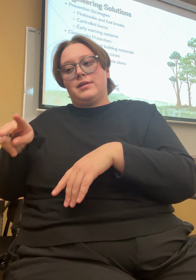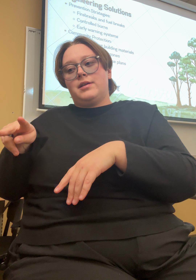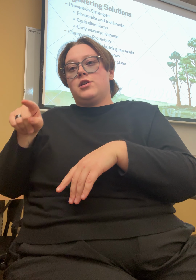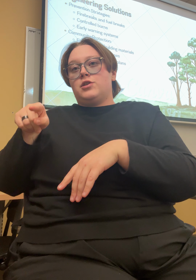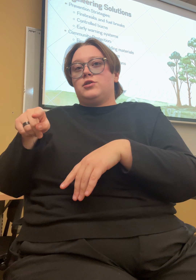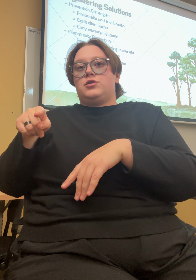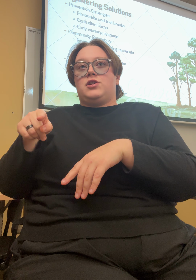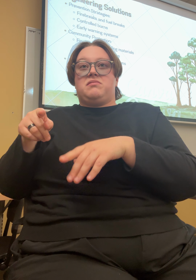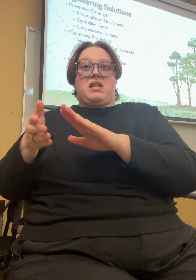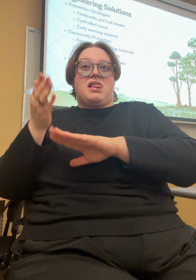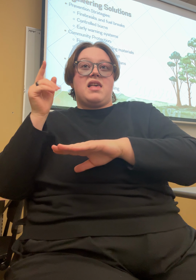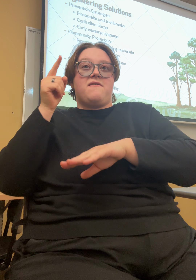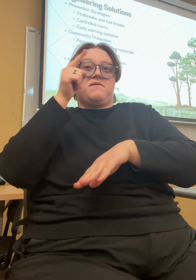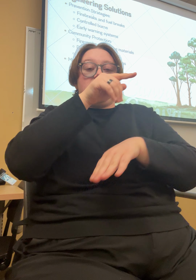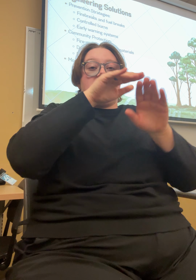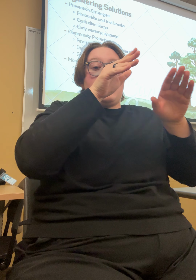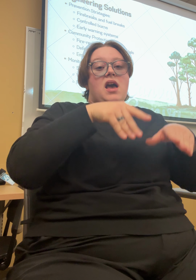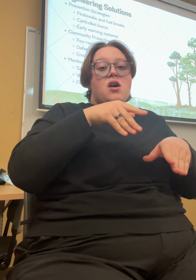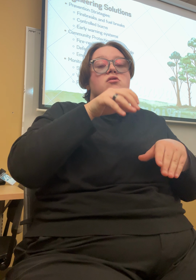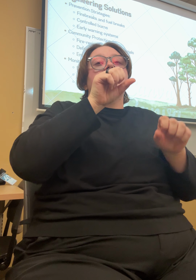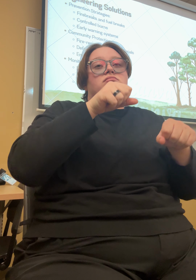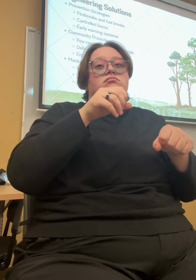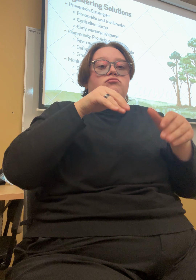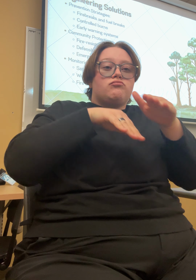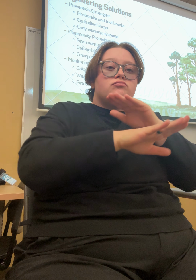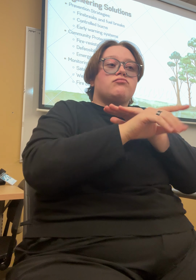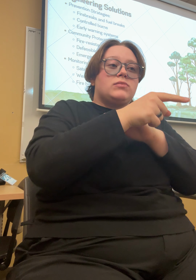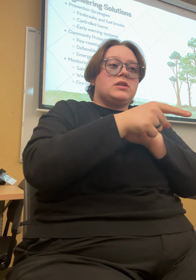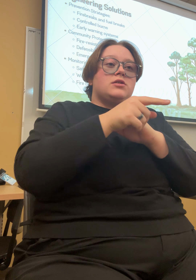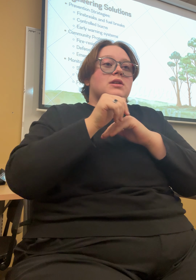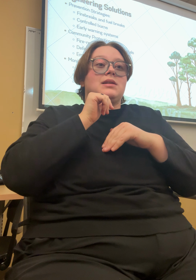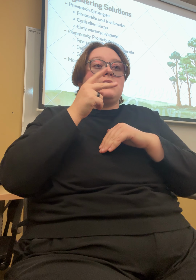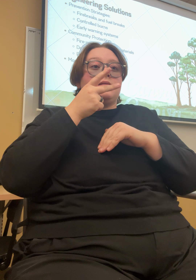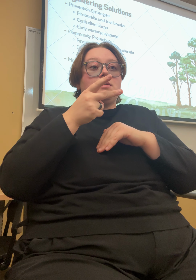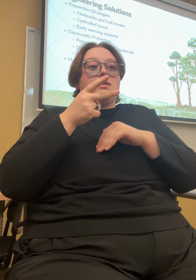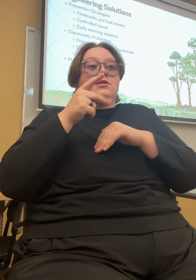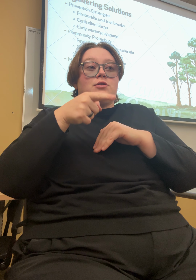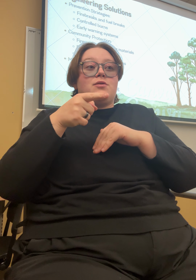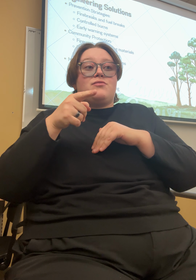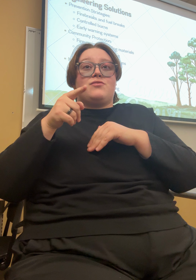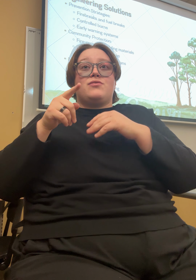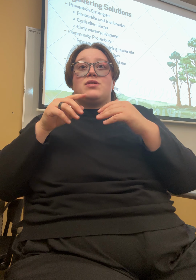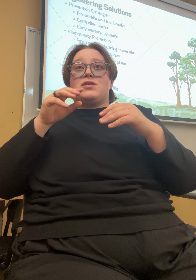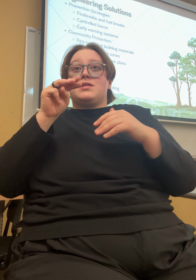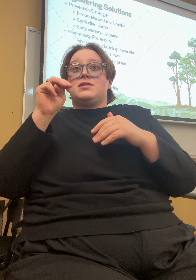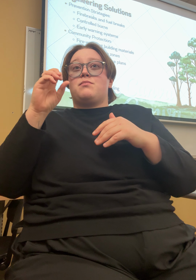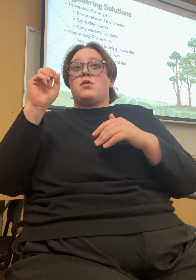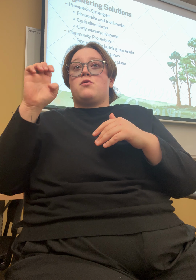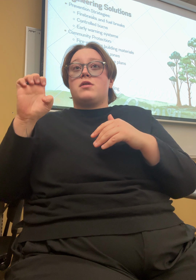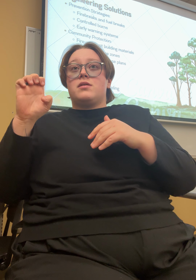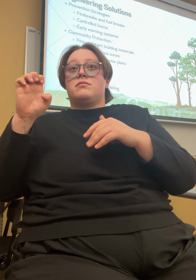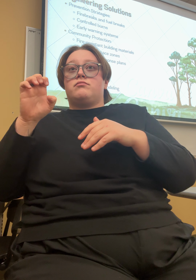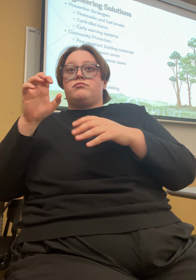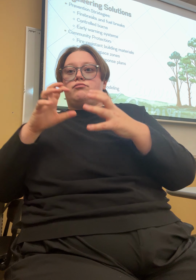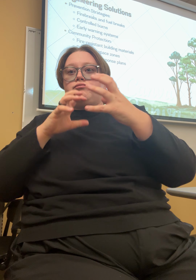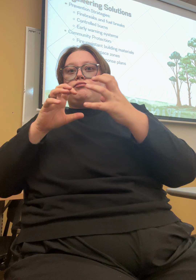And so it got so bad, they tried to do like a fire line when they passed buckets to each other and they